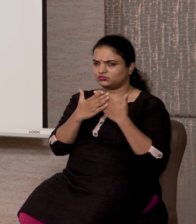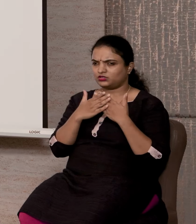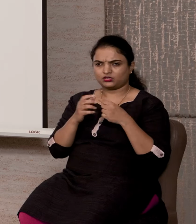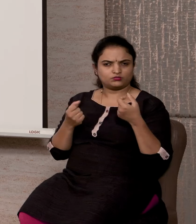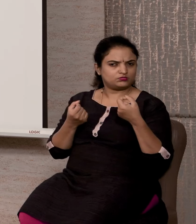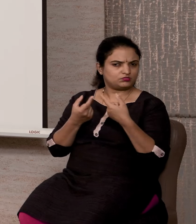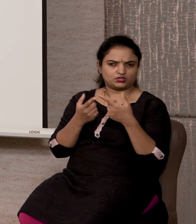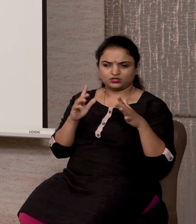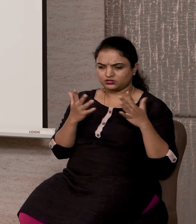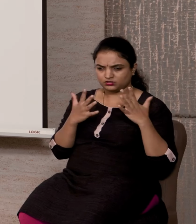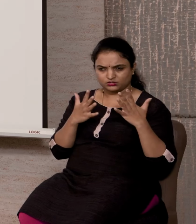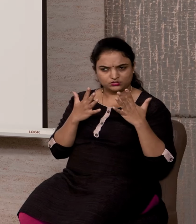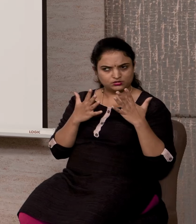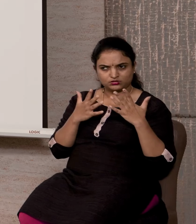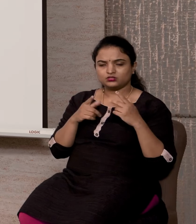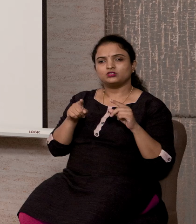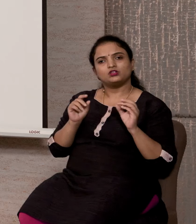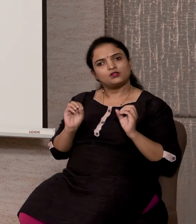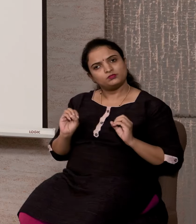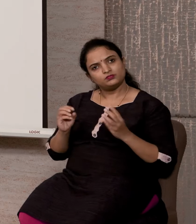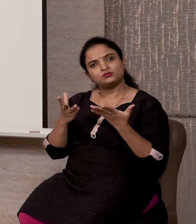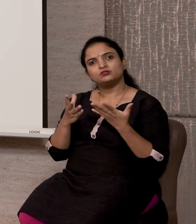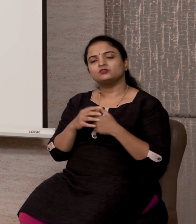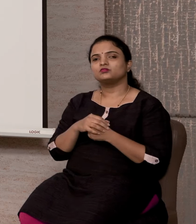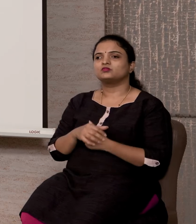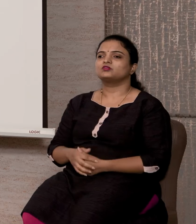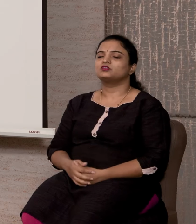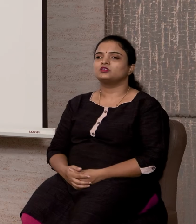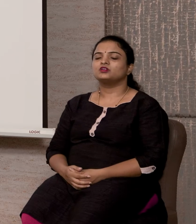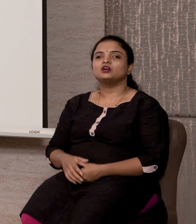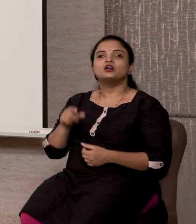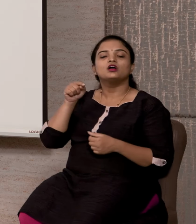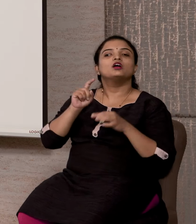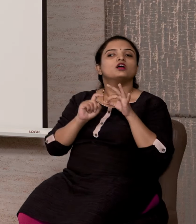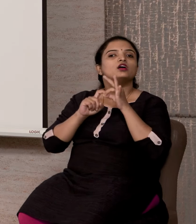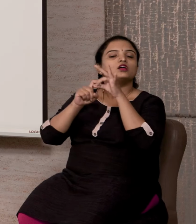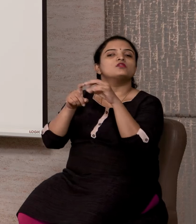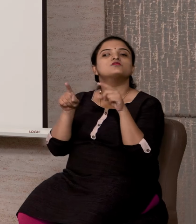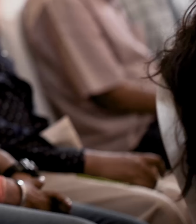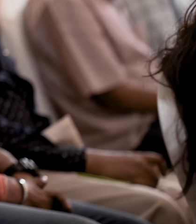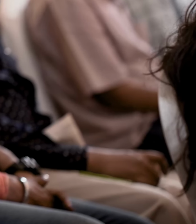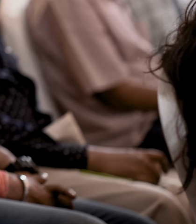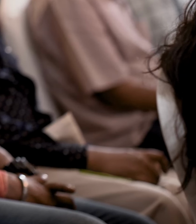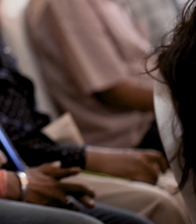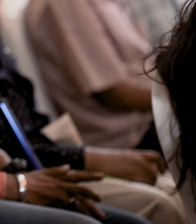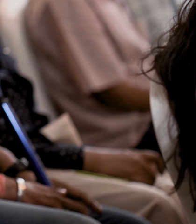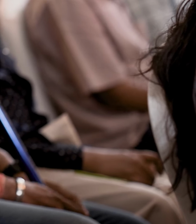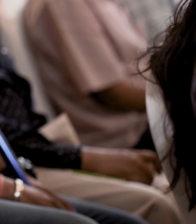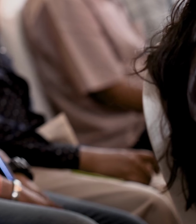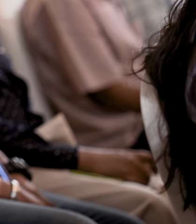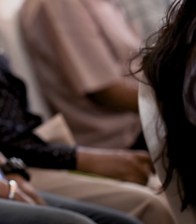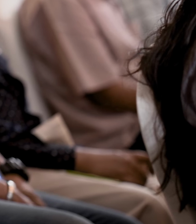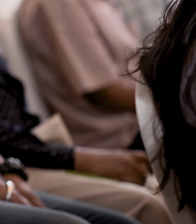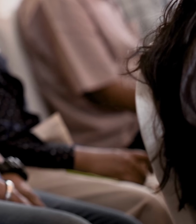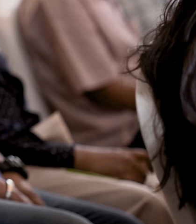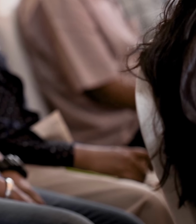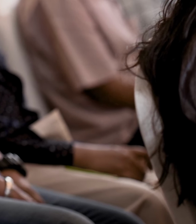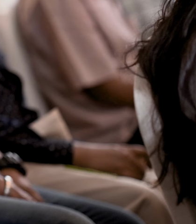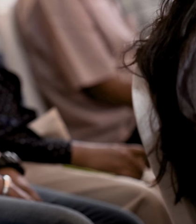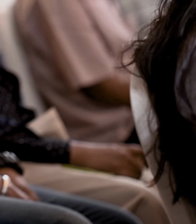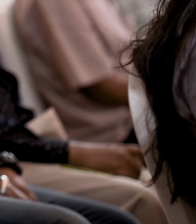right? So that's when I started this. And there was this question as to, is accessibility even there in the curricula